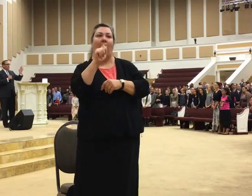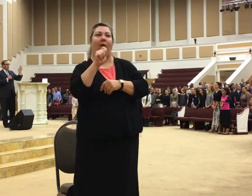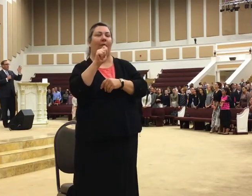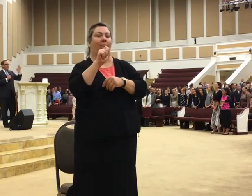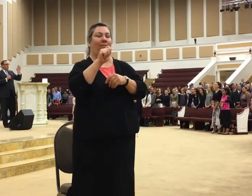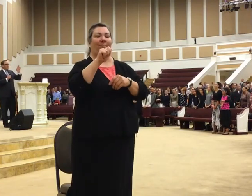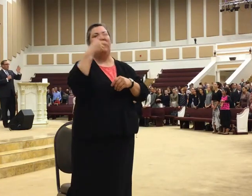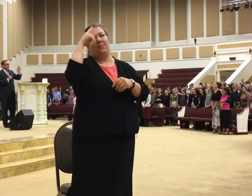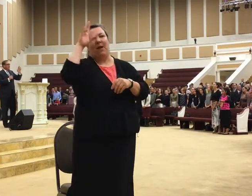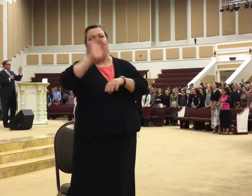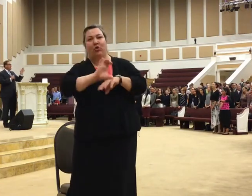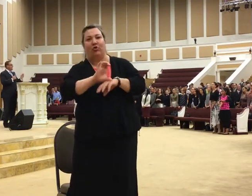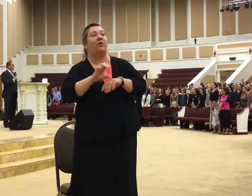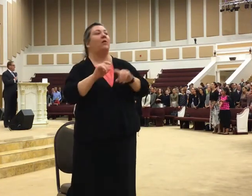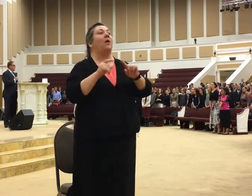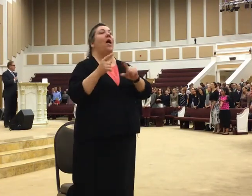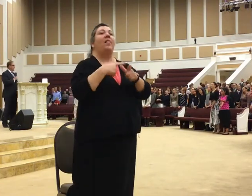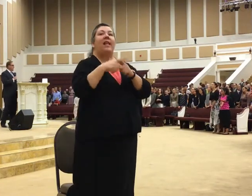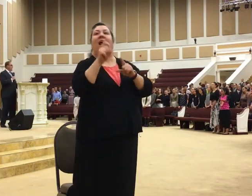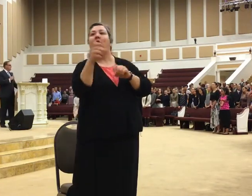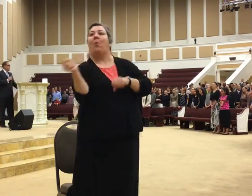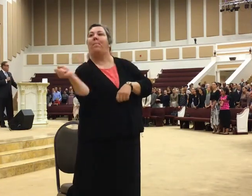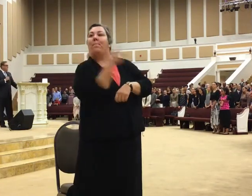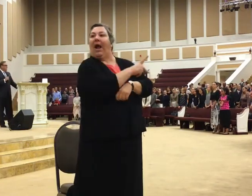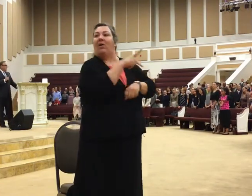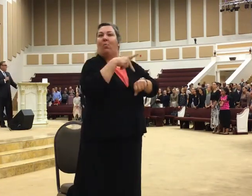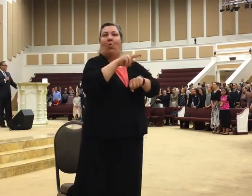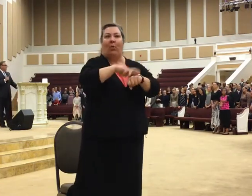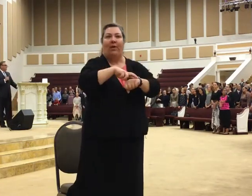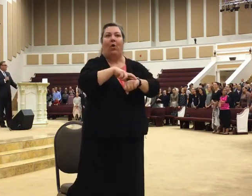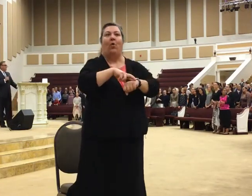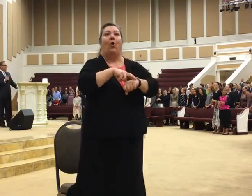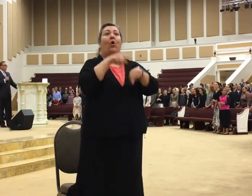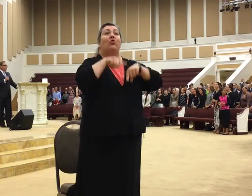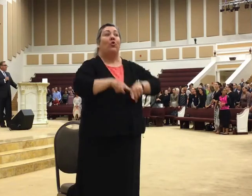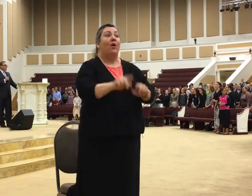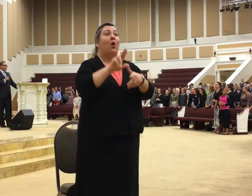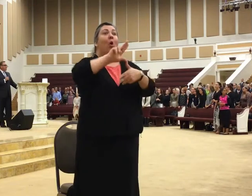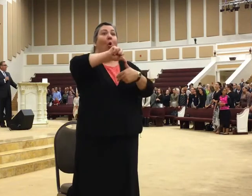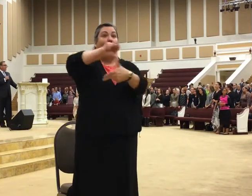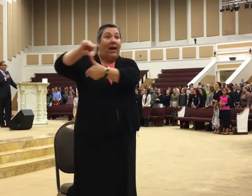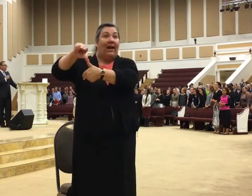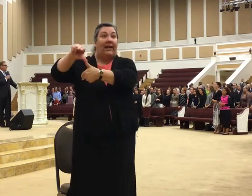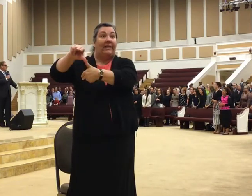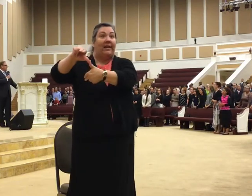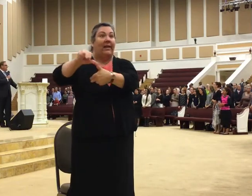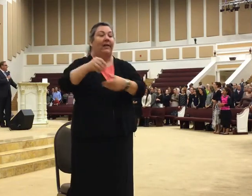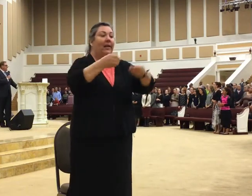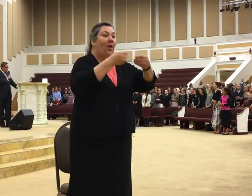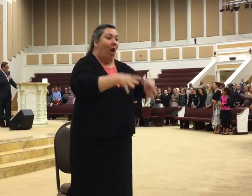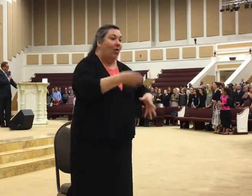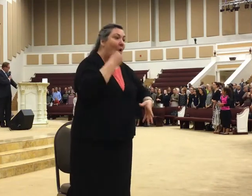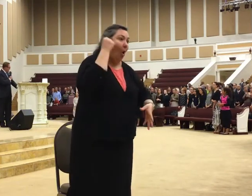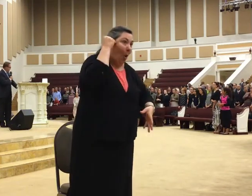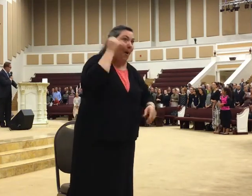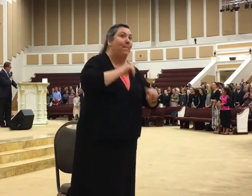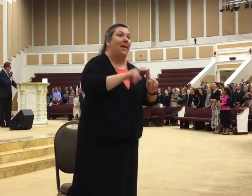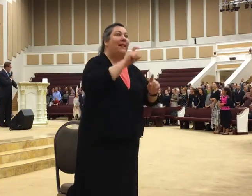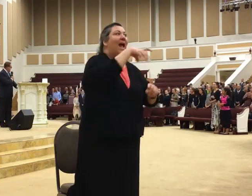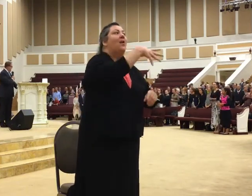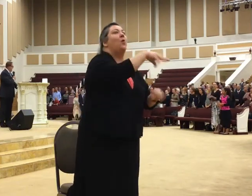Rico. And in the devastation of the hurricane, they have been displaced. Well, we're glad they got displaced back to